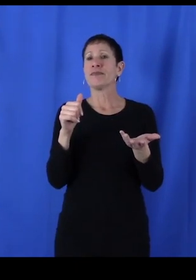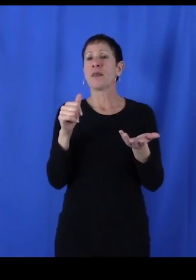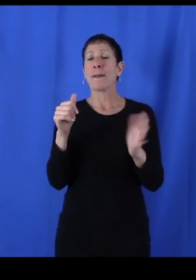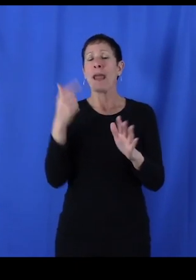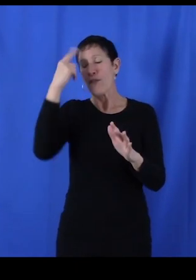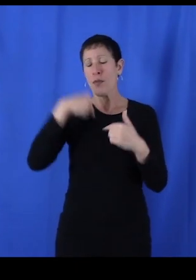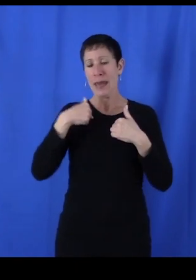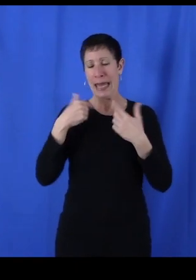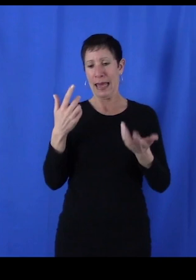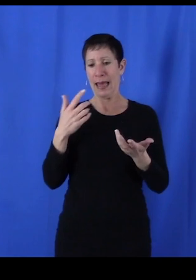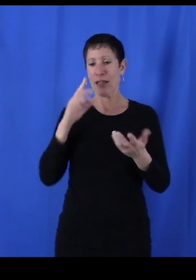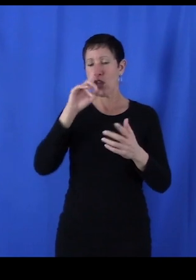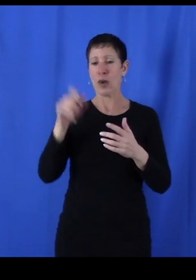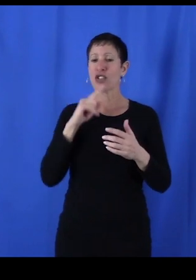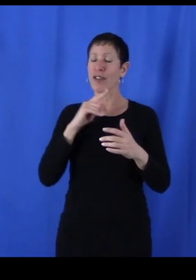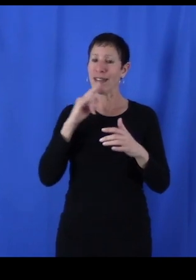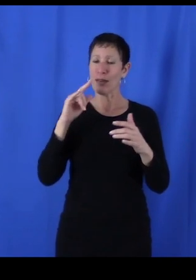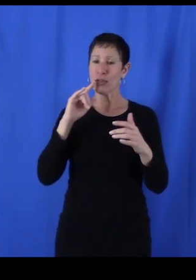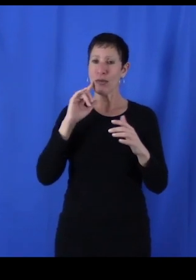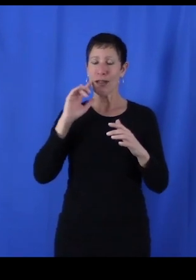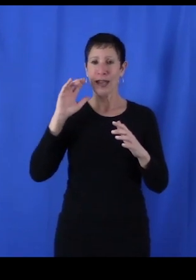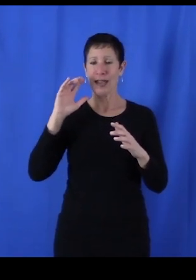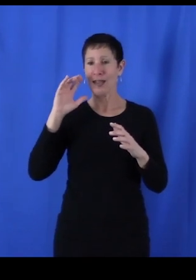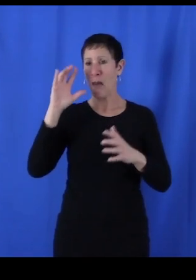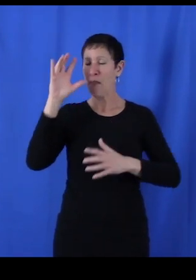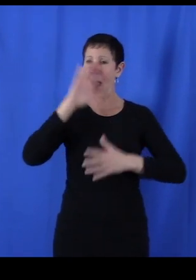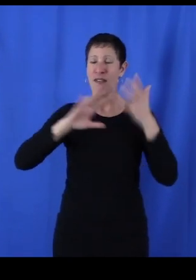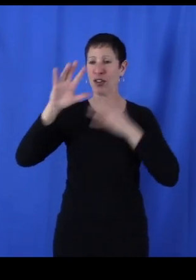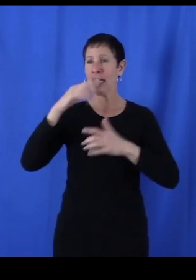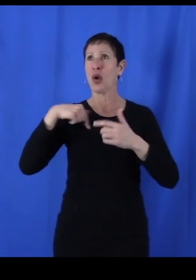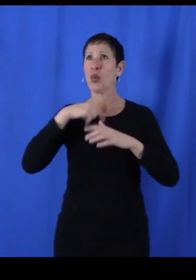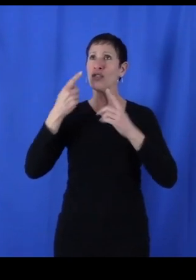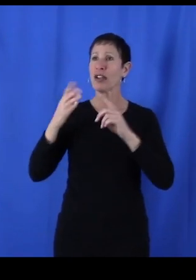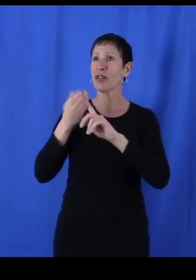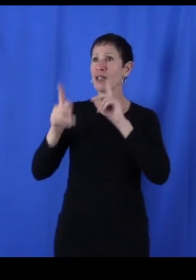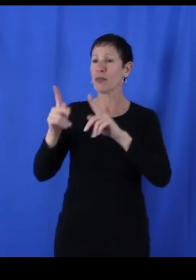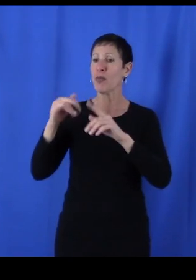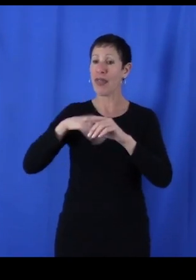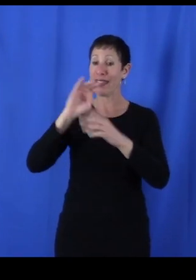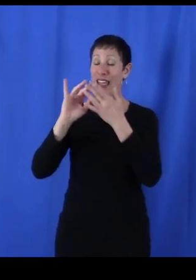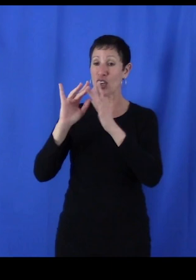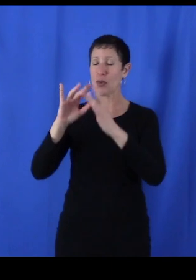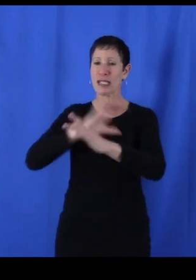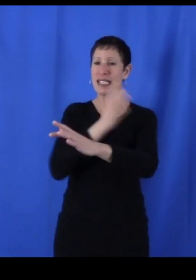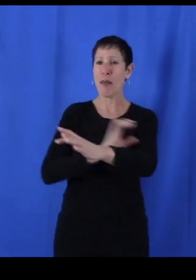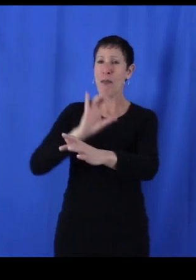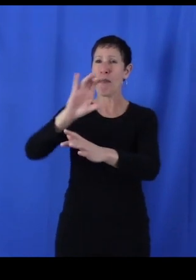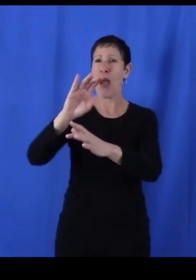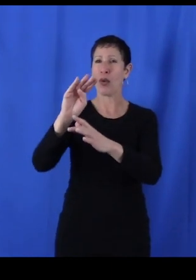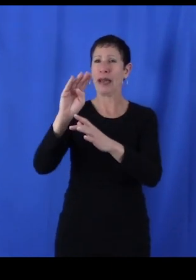it's always been baffling to me that the internet was sold as this sort of empowering medium of personal freedom, right? Outside of this kind